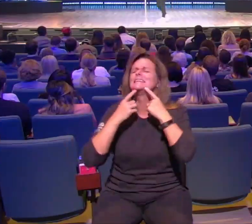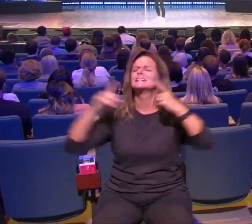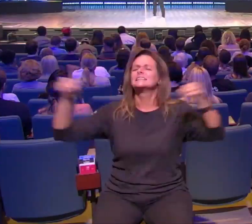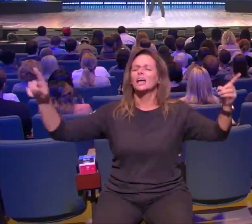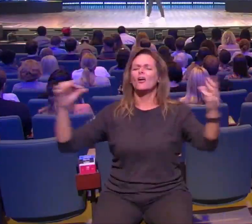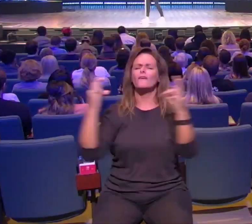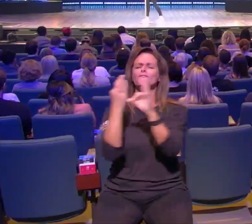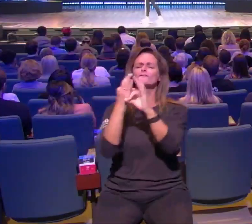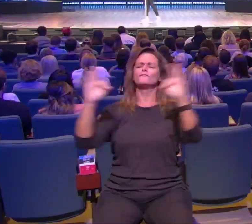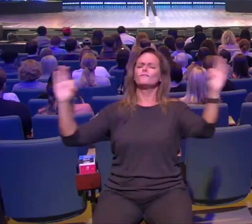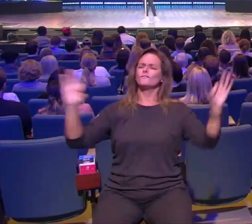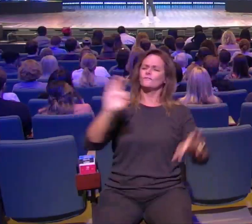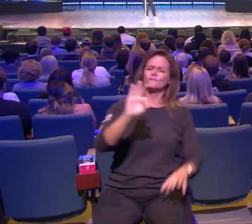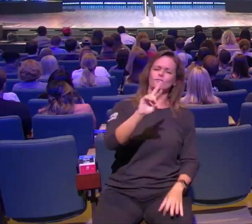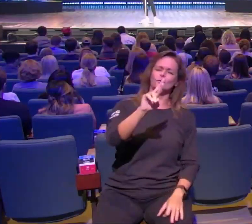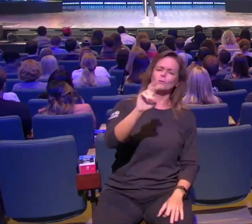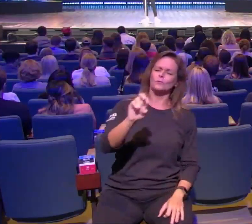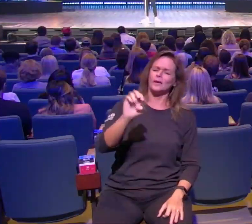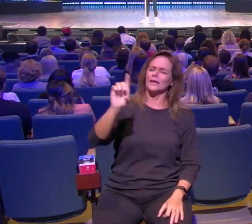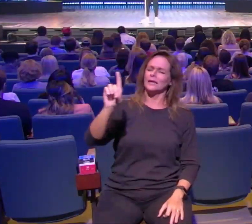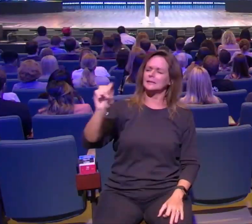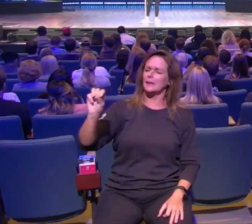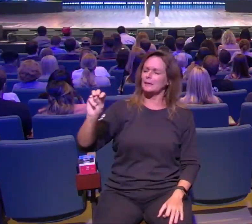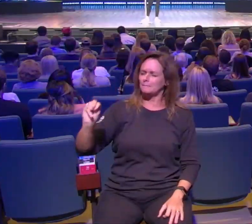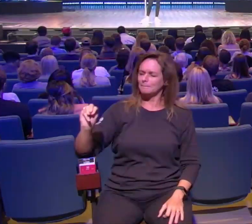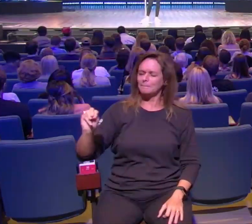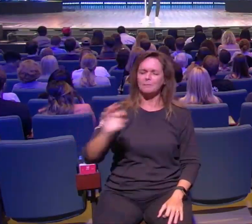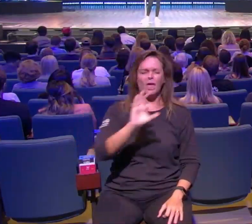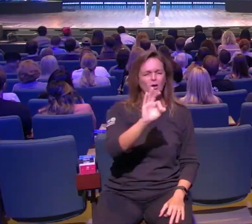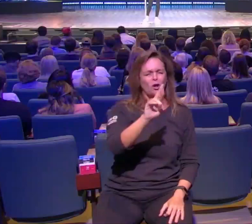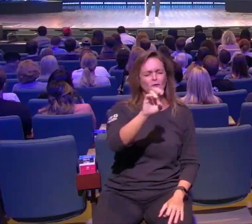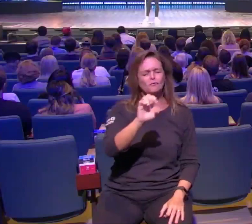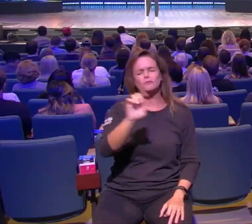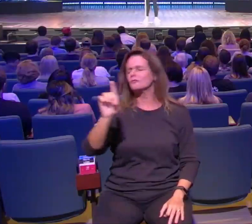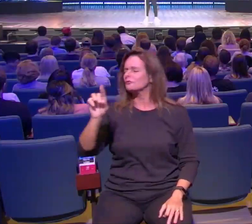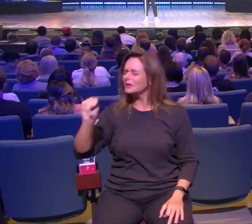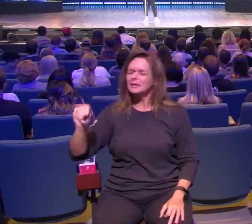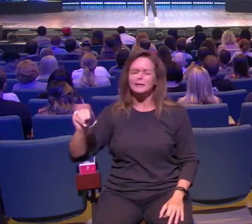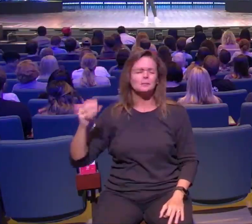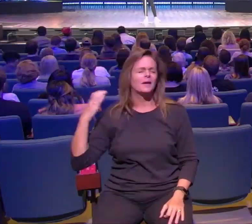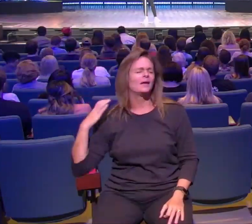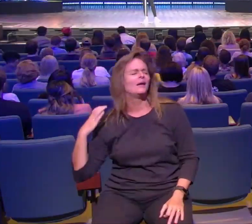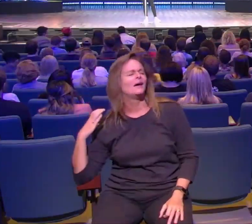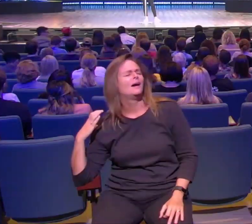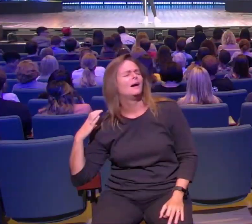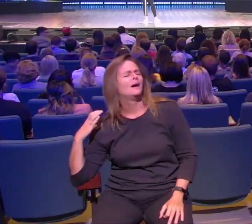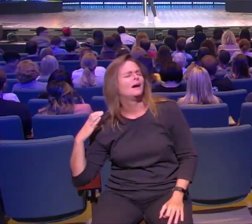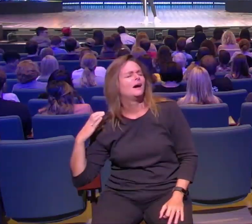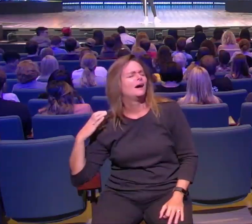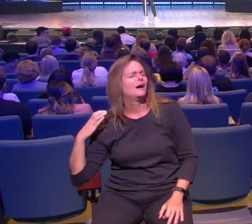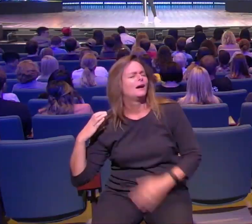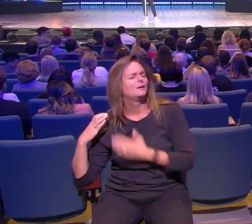season of freedom. See, we've cleared the decks in these coming weeks. This is